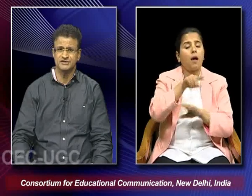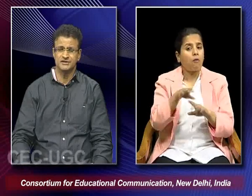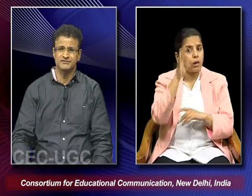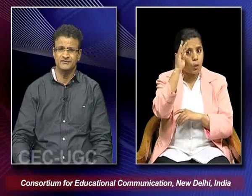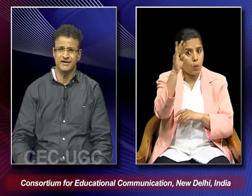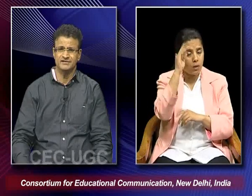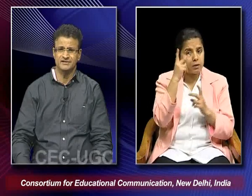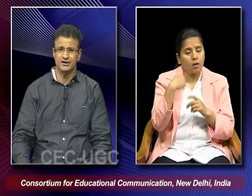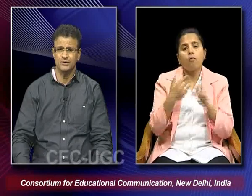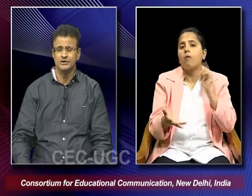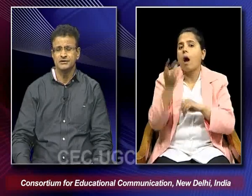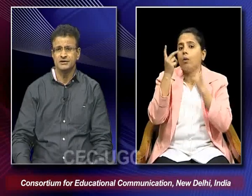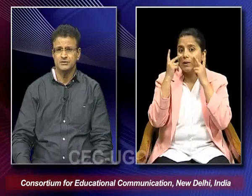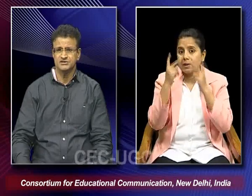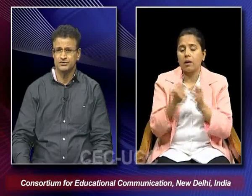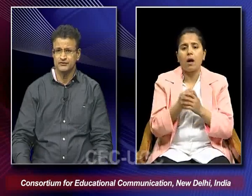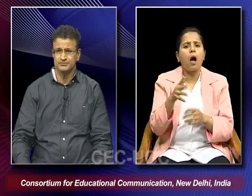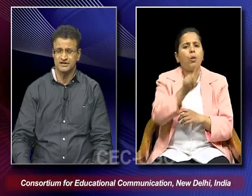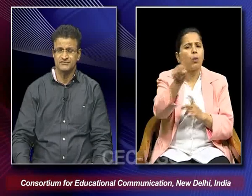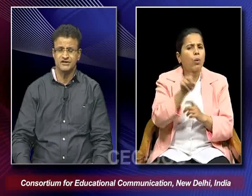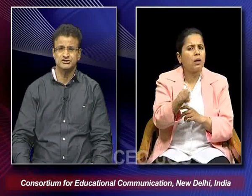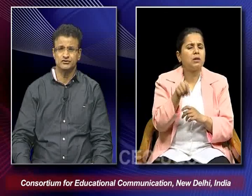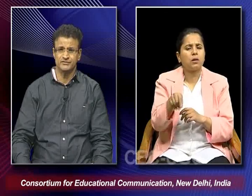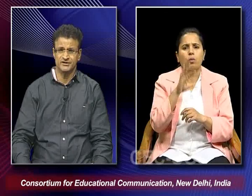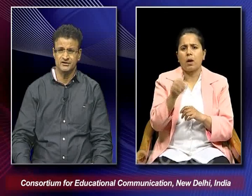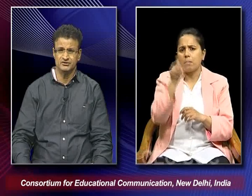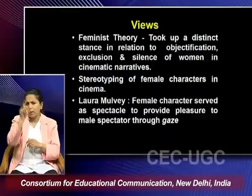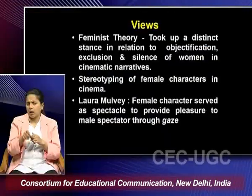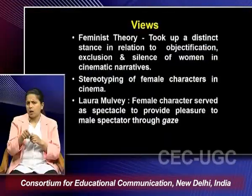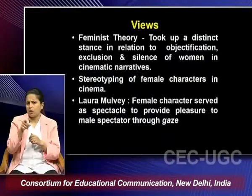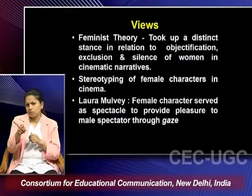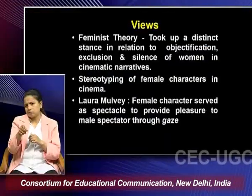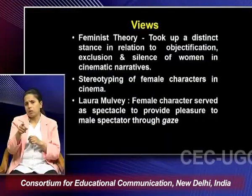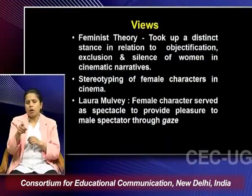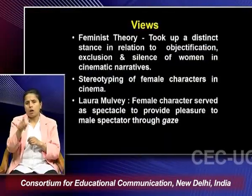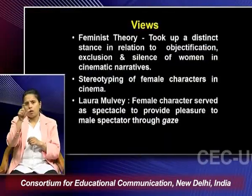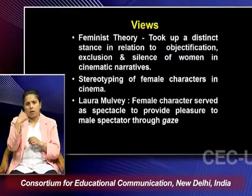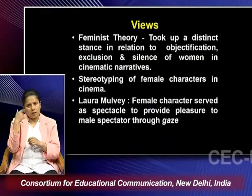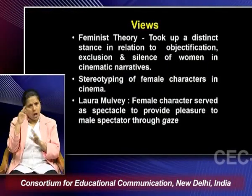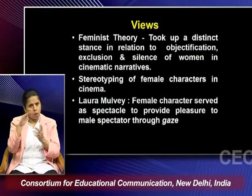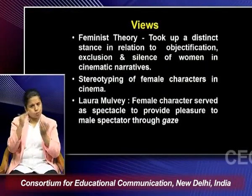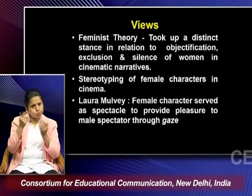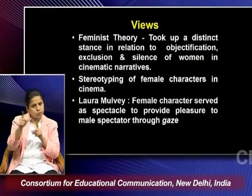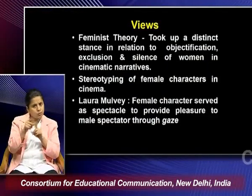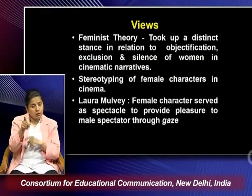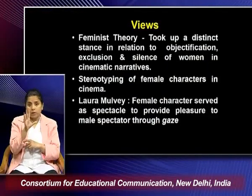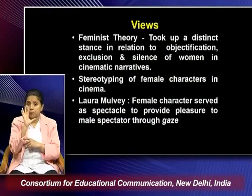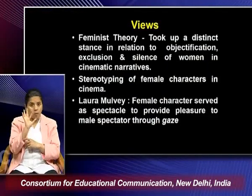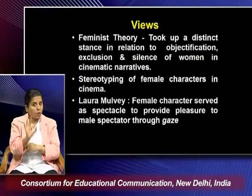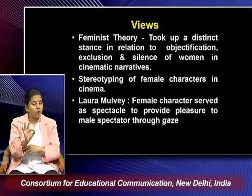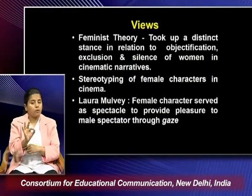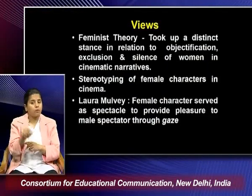theories, we find that how the question of the objectification of women is also very, very important, and